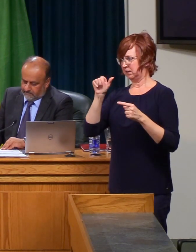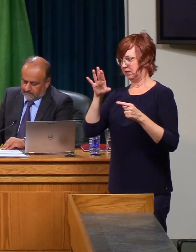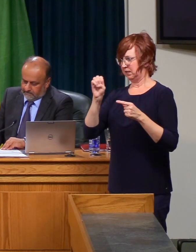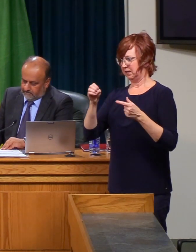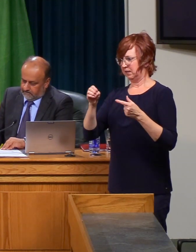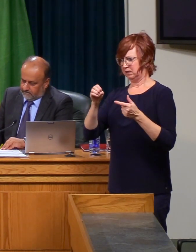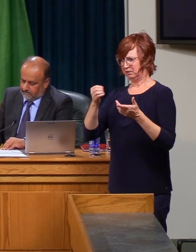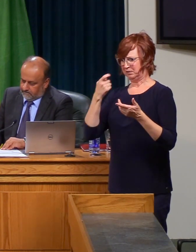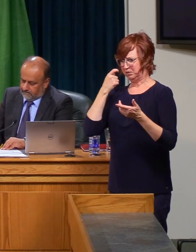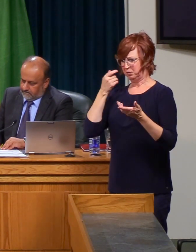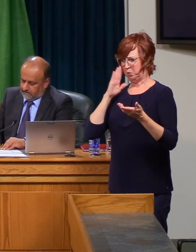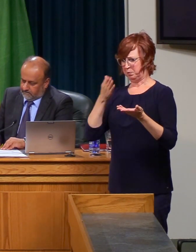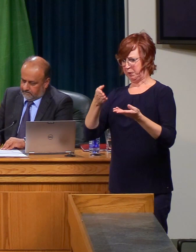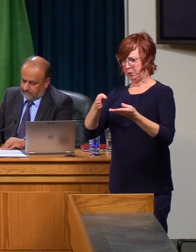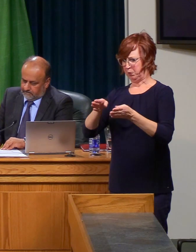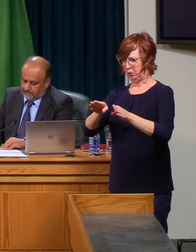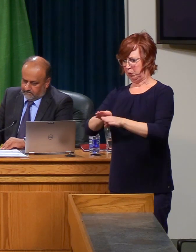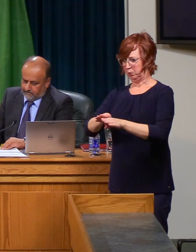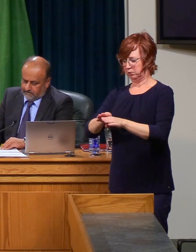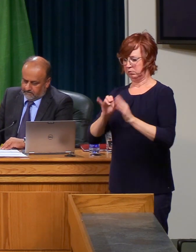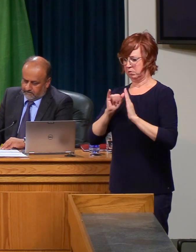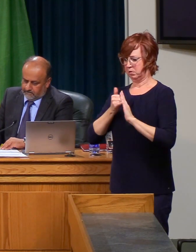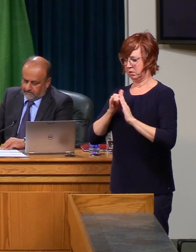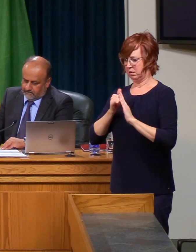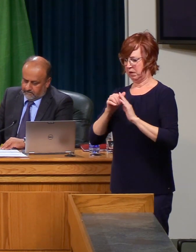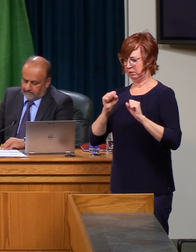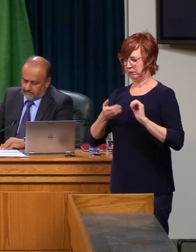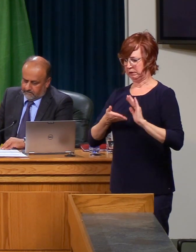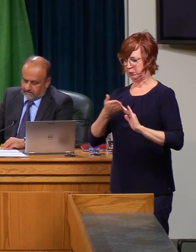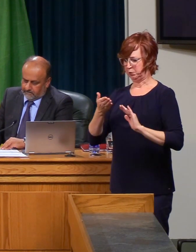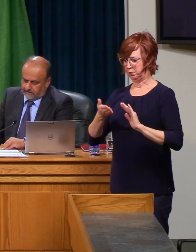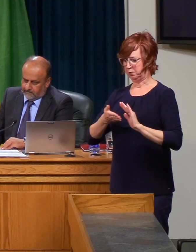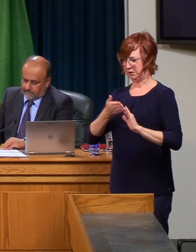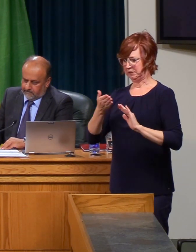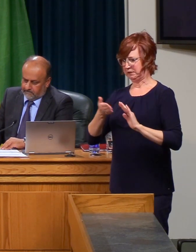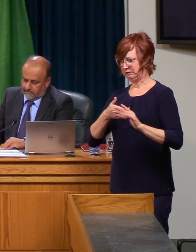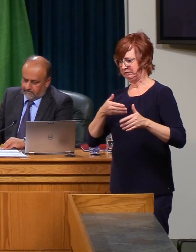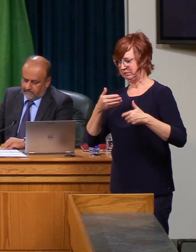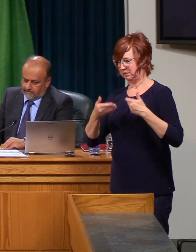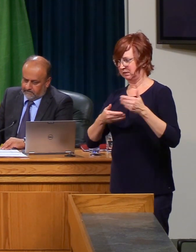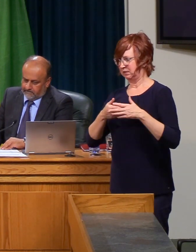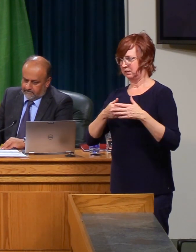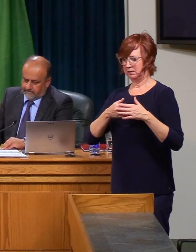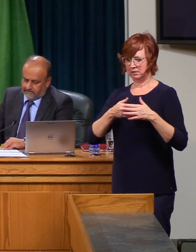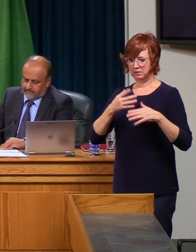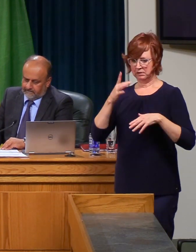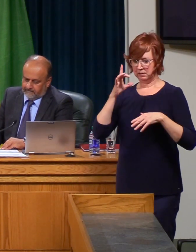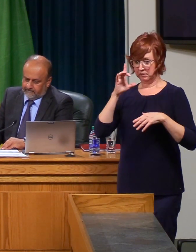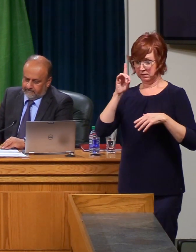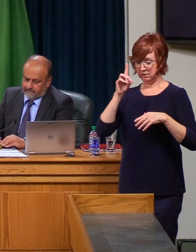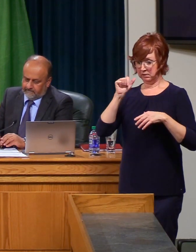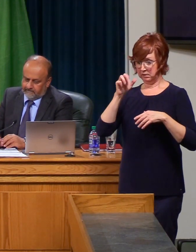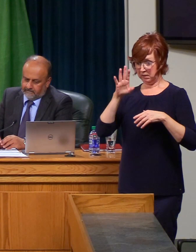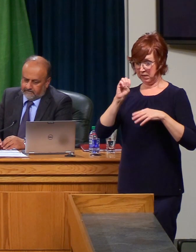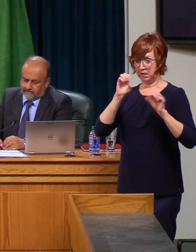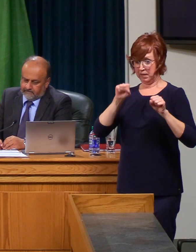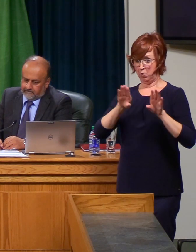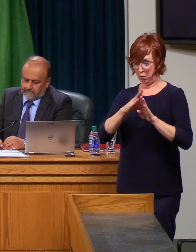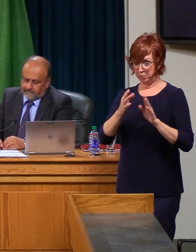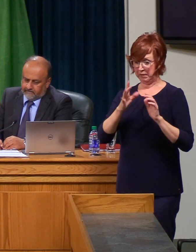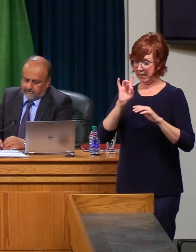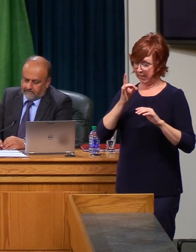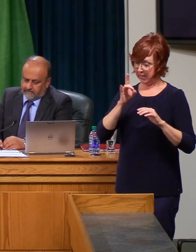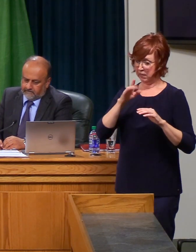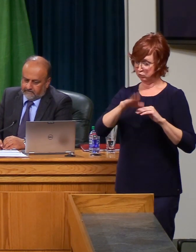So can they do that if you're saying that daycare centers can stay open with 8 children? And on